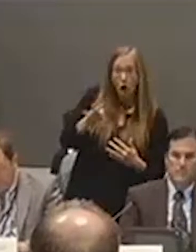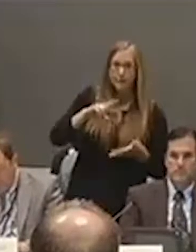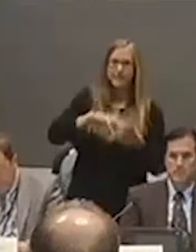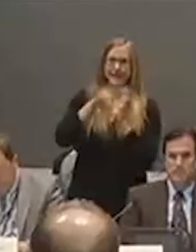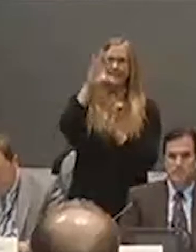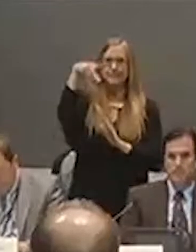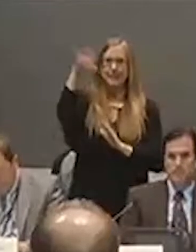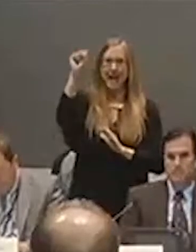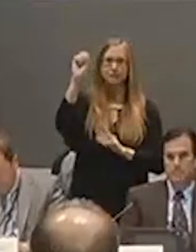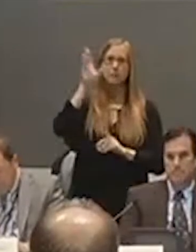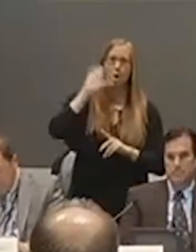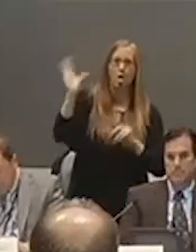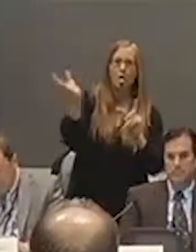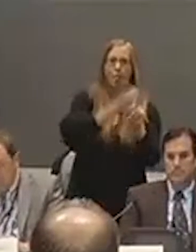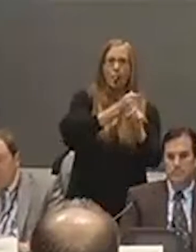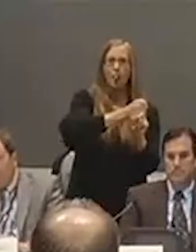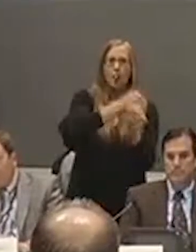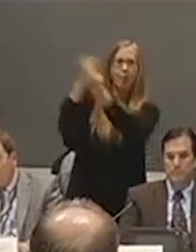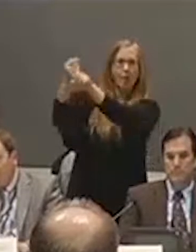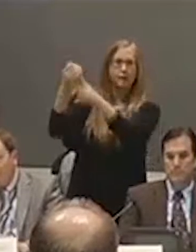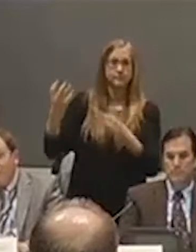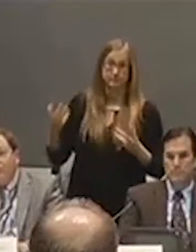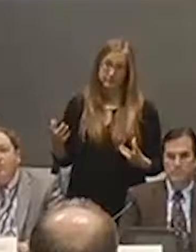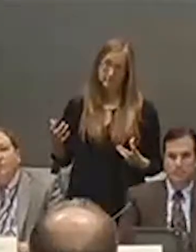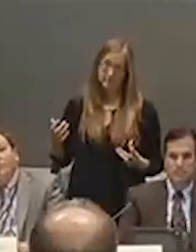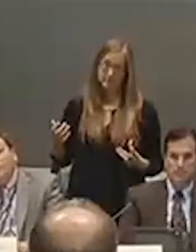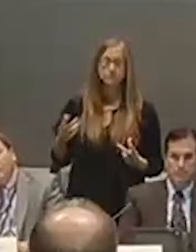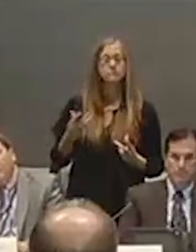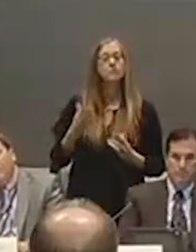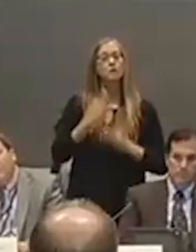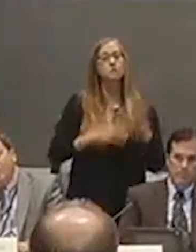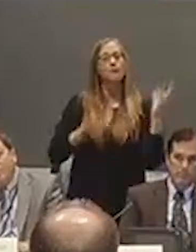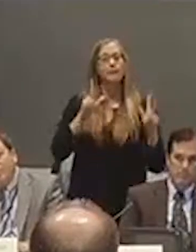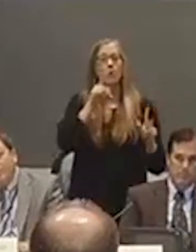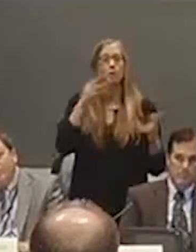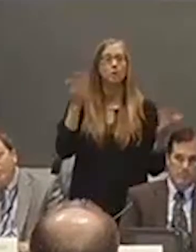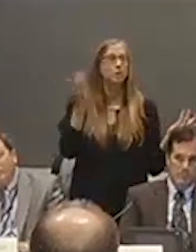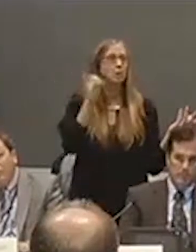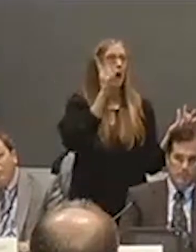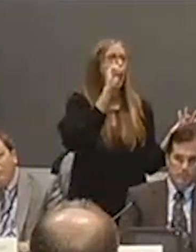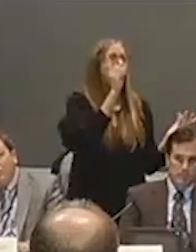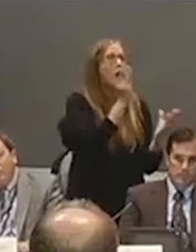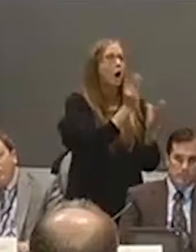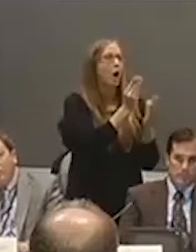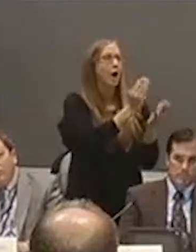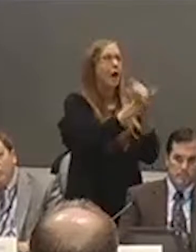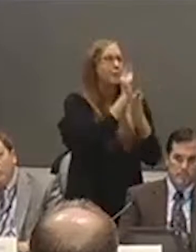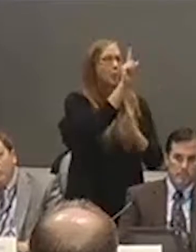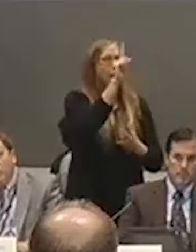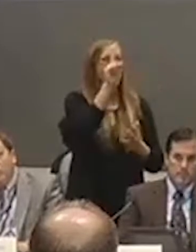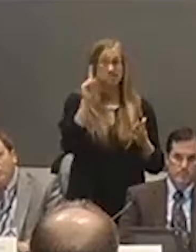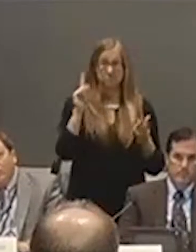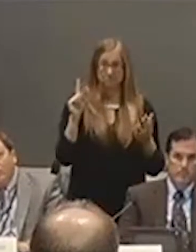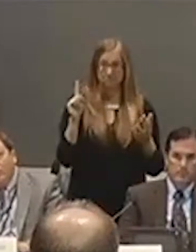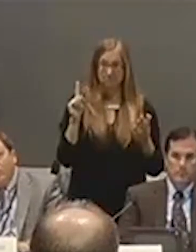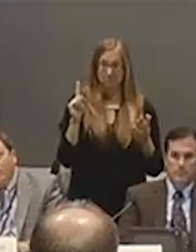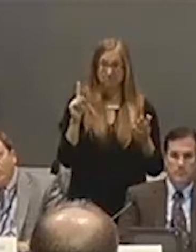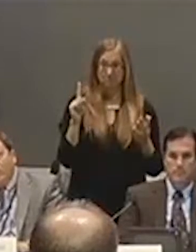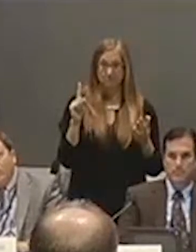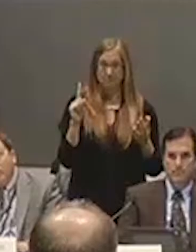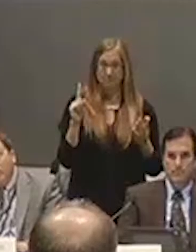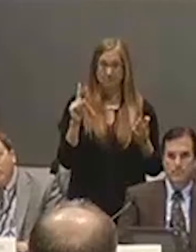custody. I worked with residents who were trying to obtain some financial assistance, and all of the financial assistance